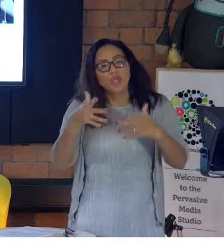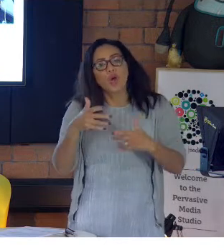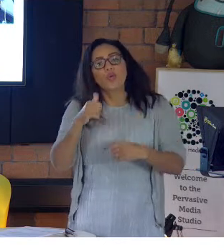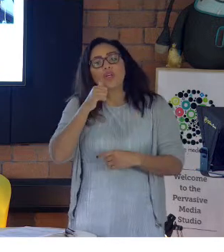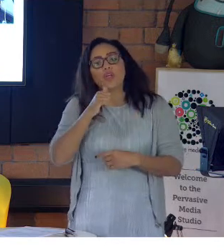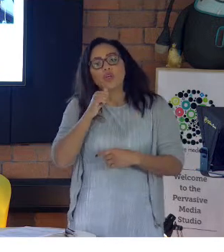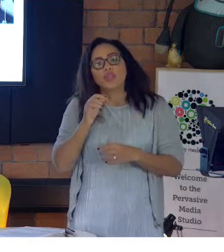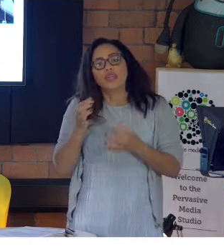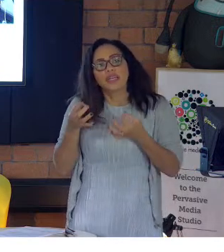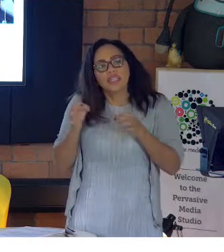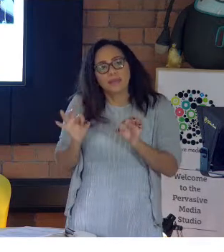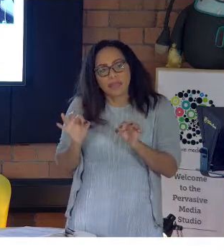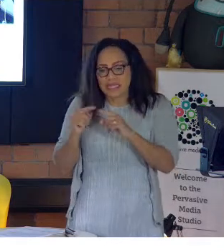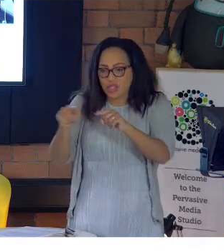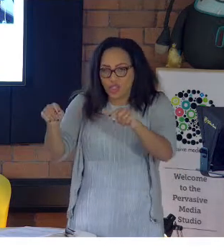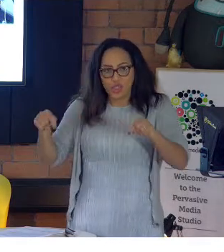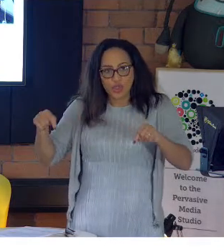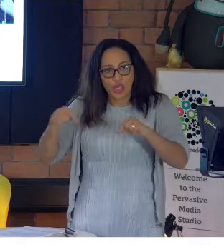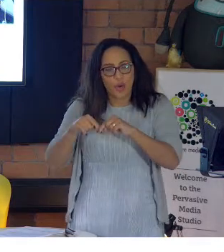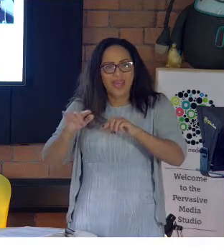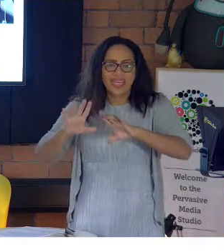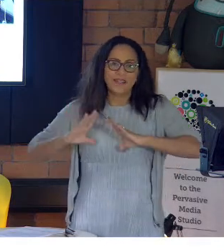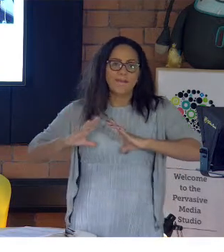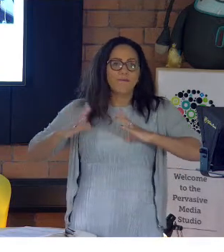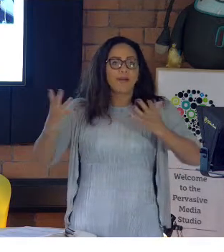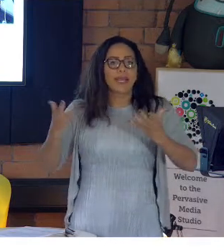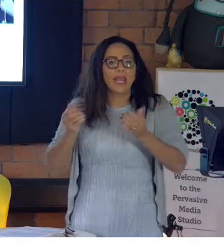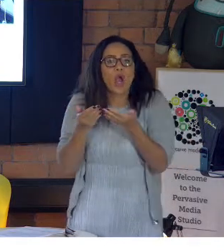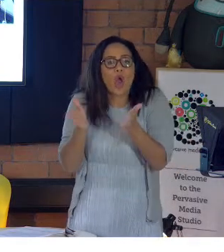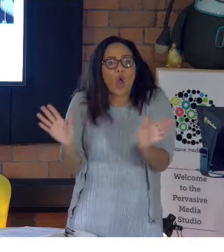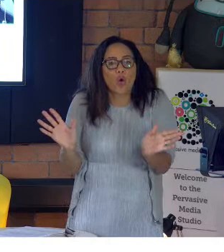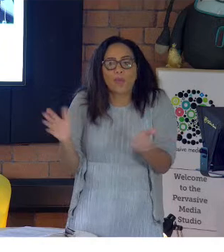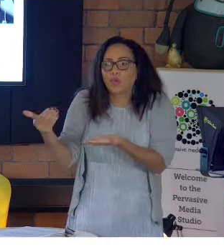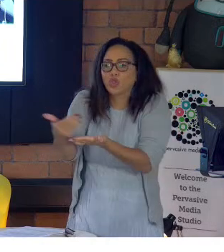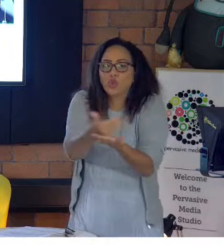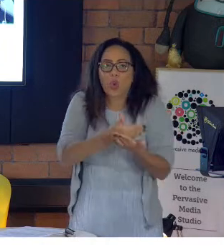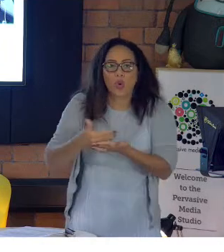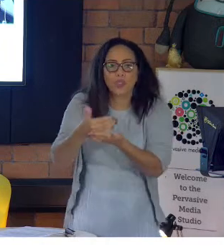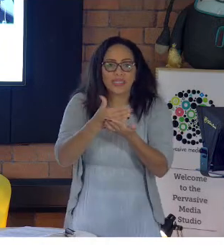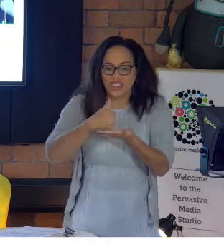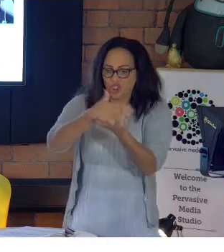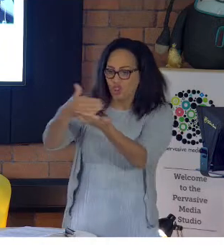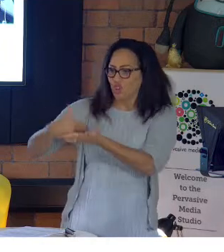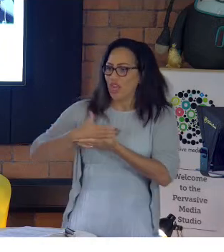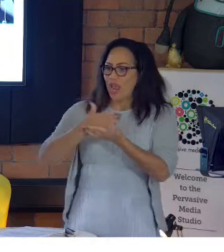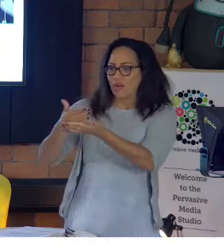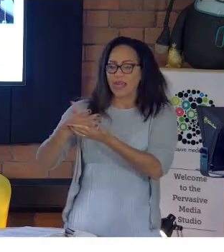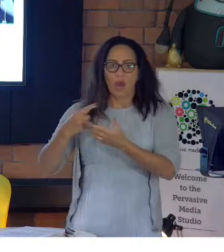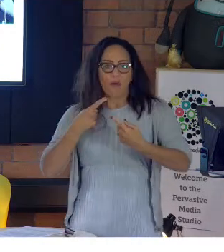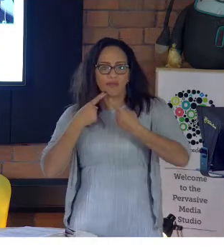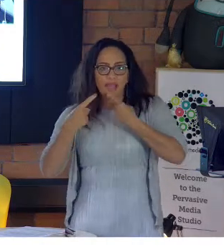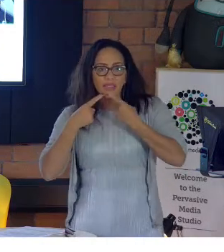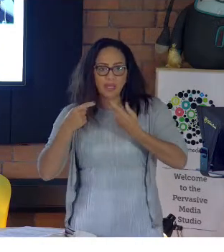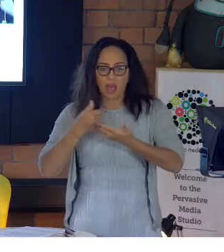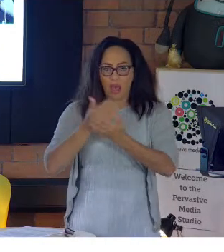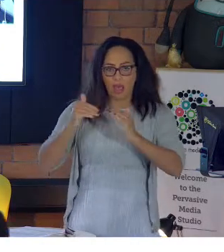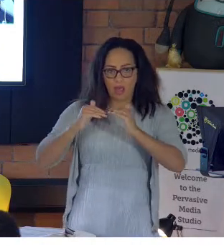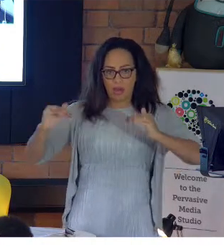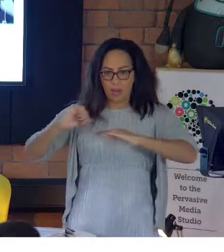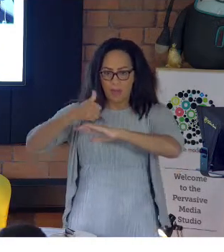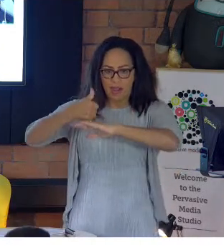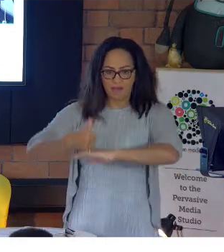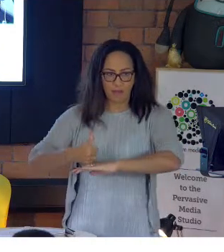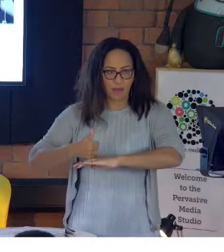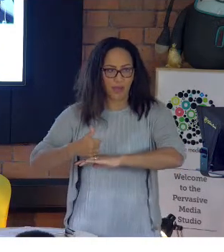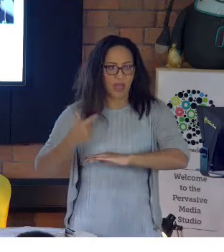OBS Studio. It's a free and open source cross-platform streaming and recording program with me drawing on a